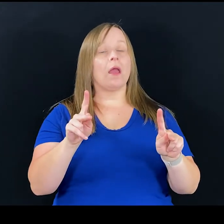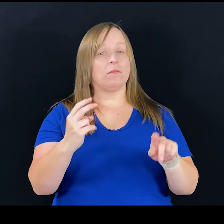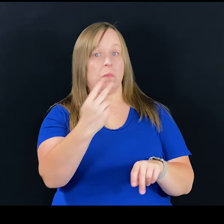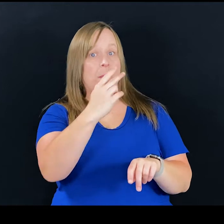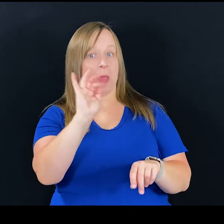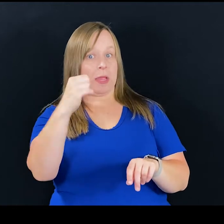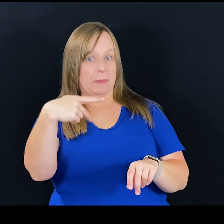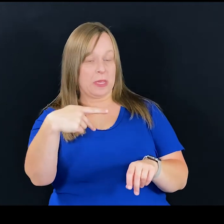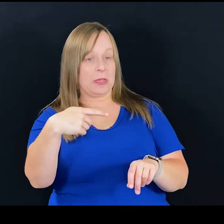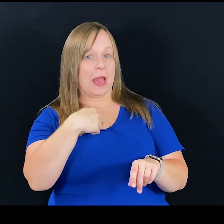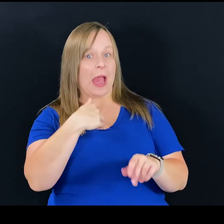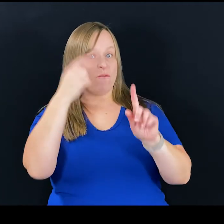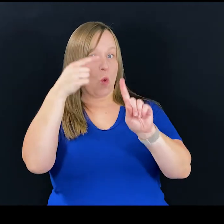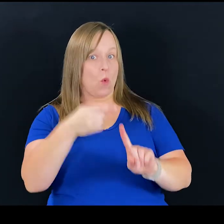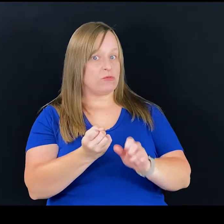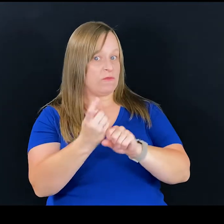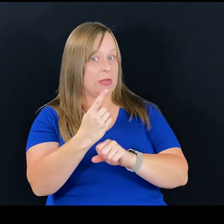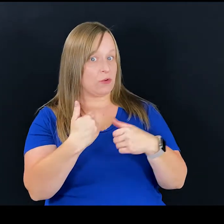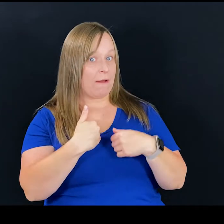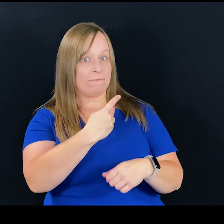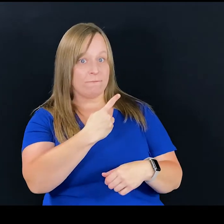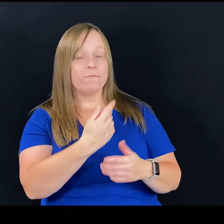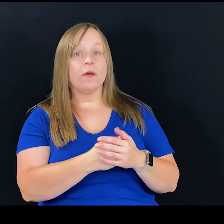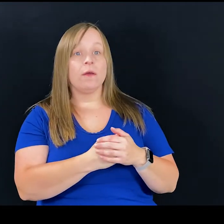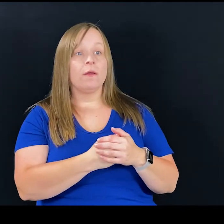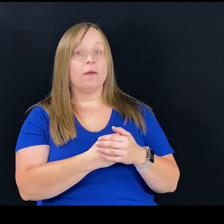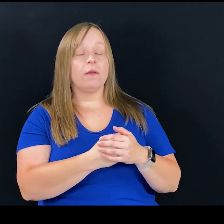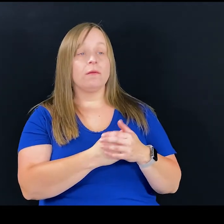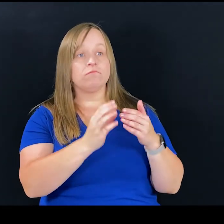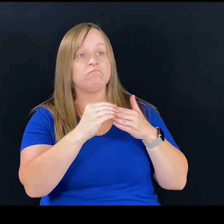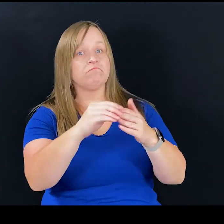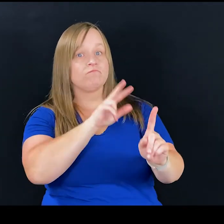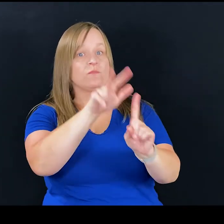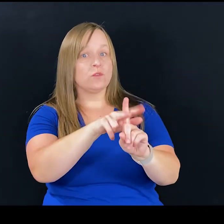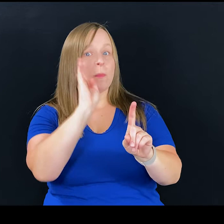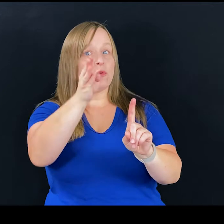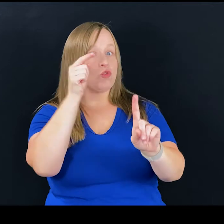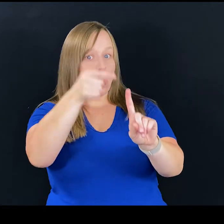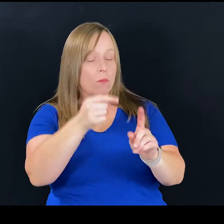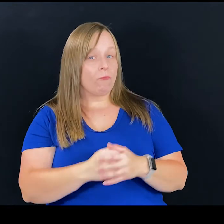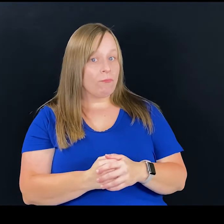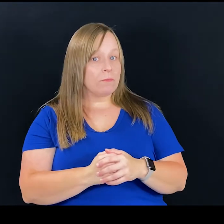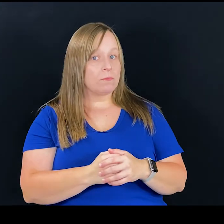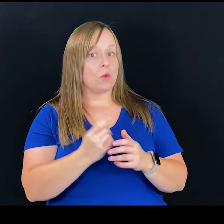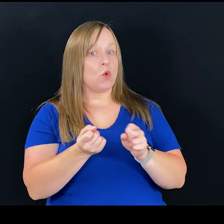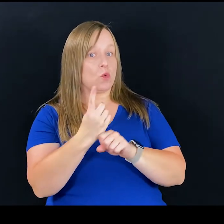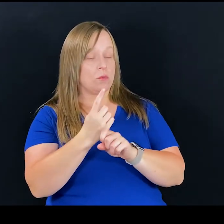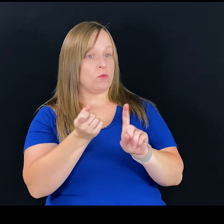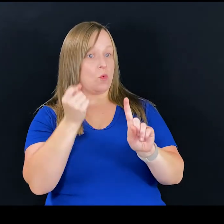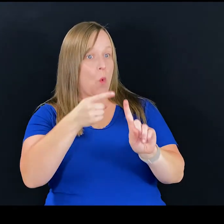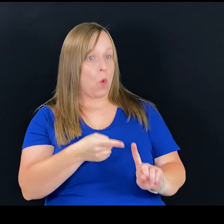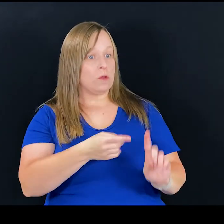look up at my IEP, I've got some goals for next year. And it goes towards my future goal. So